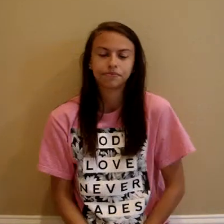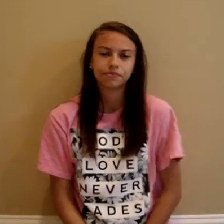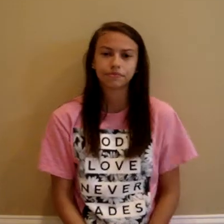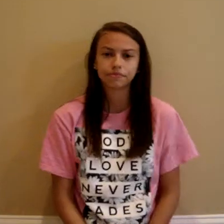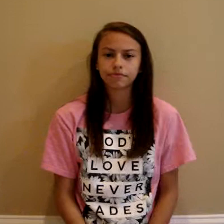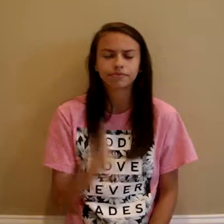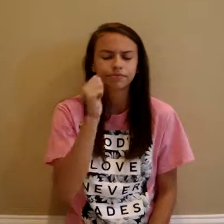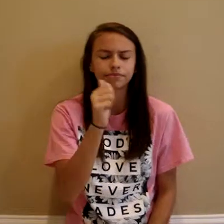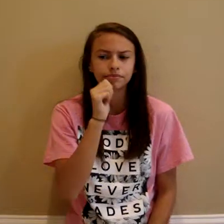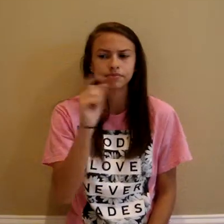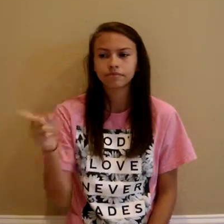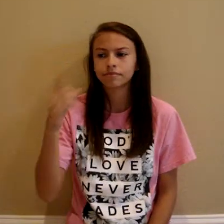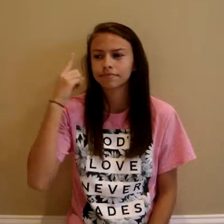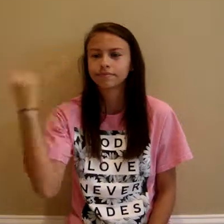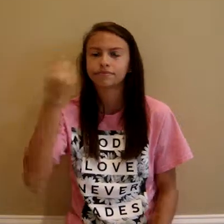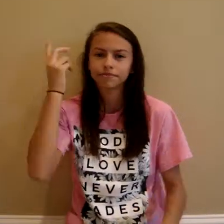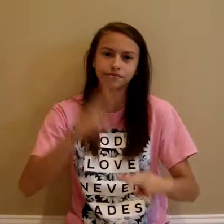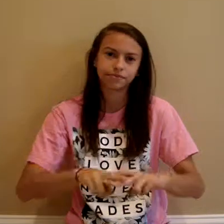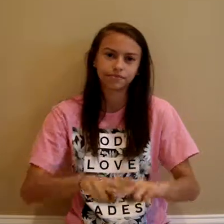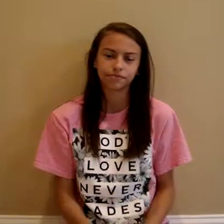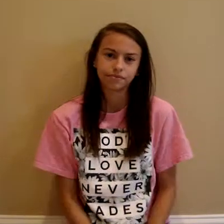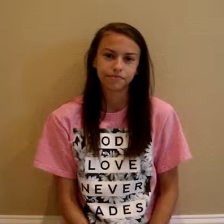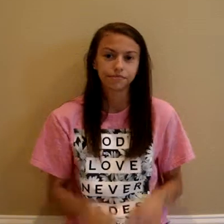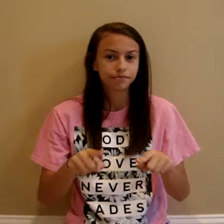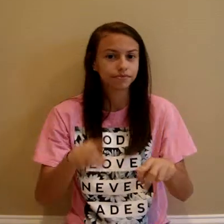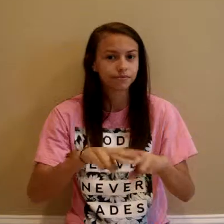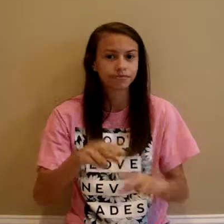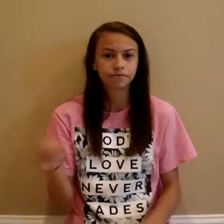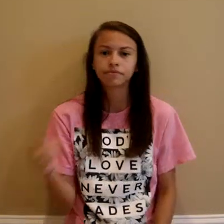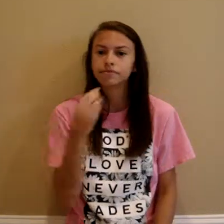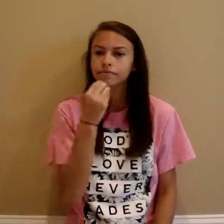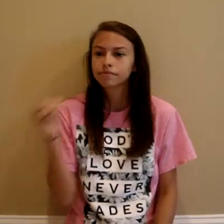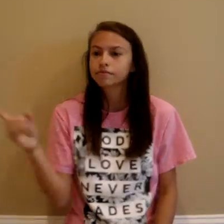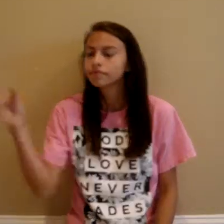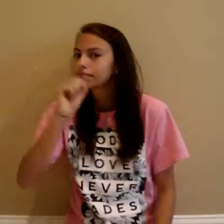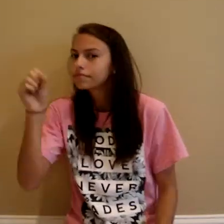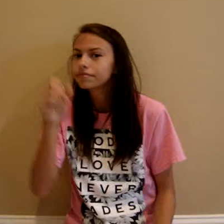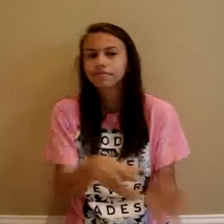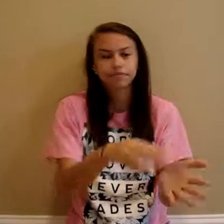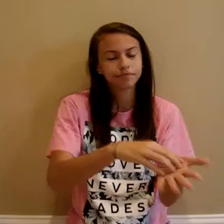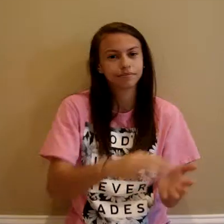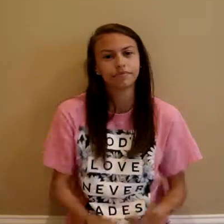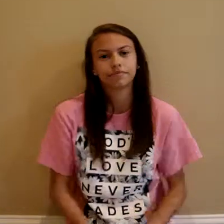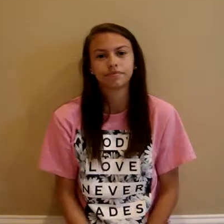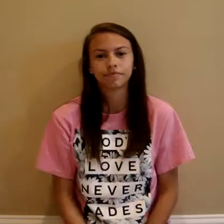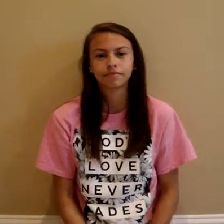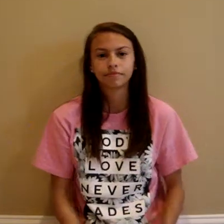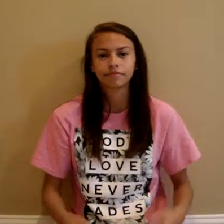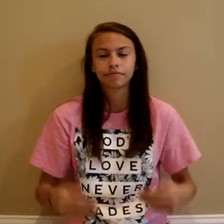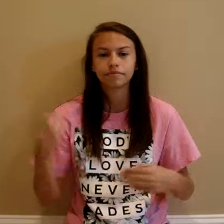Every day, she would always sit on her chair. While sitting, she would eat her ice cream and cookies. Then one day,